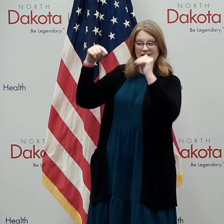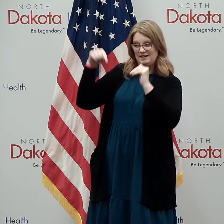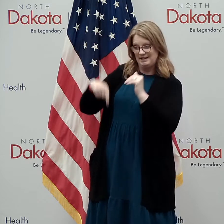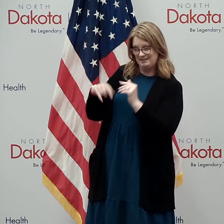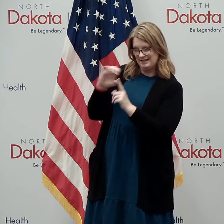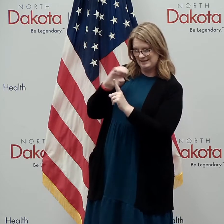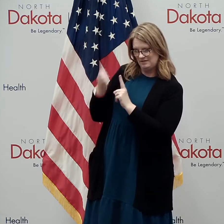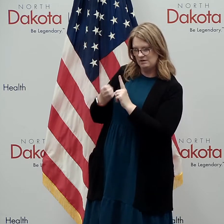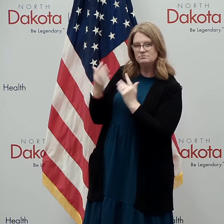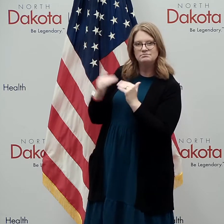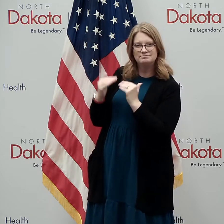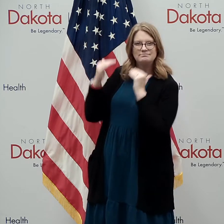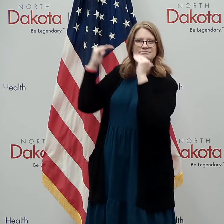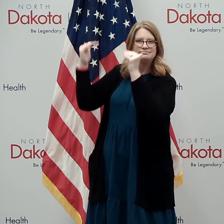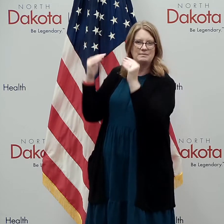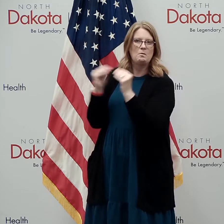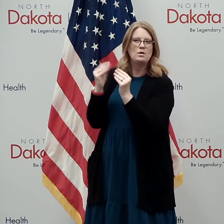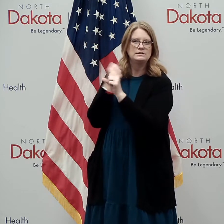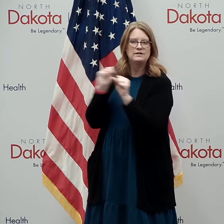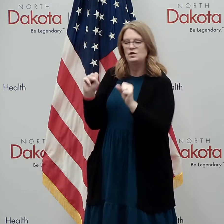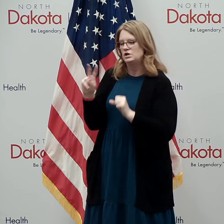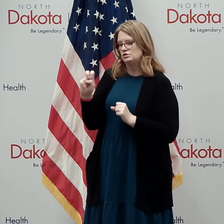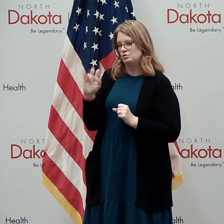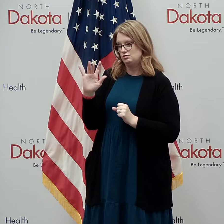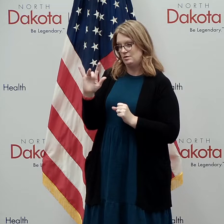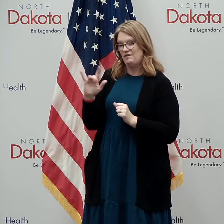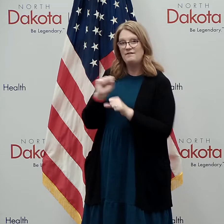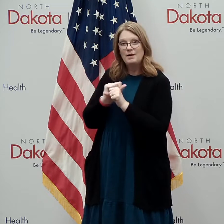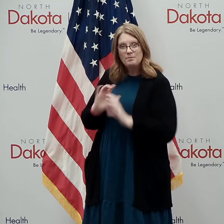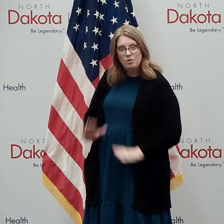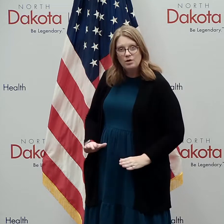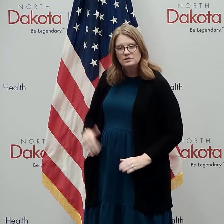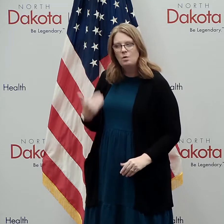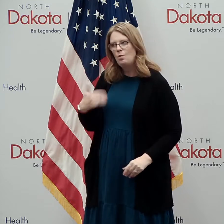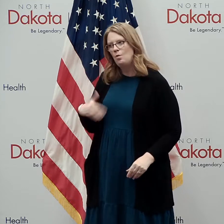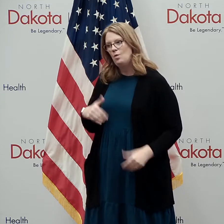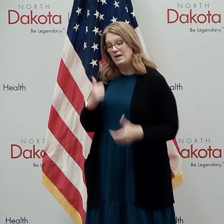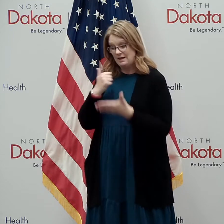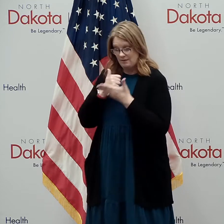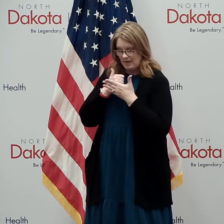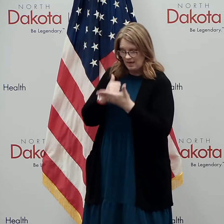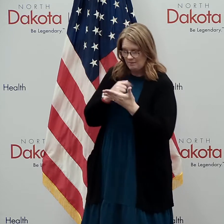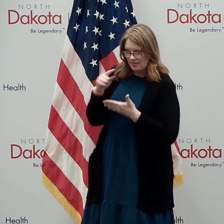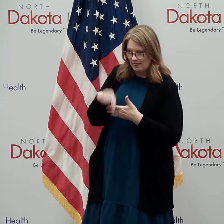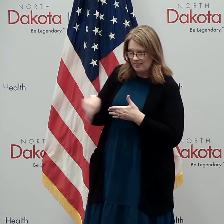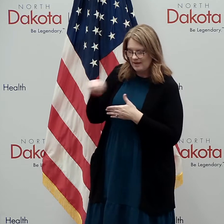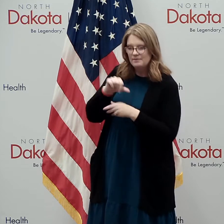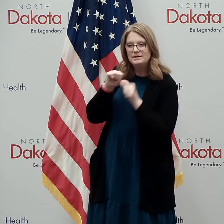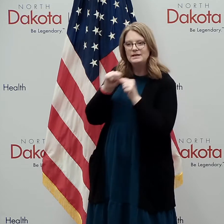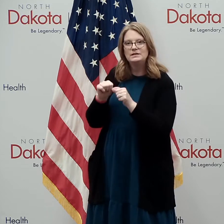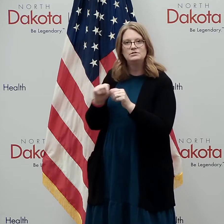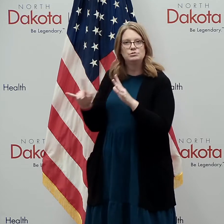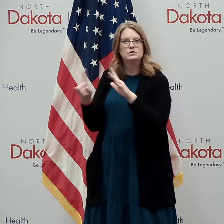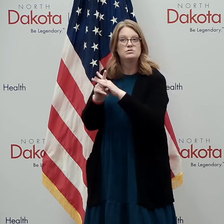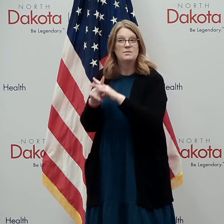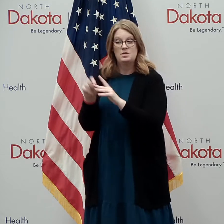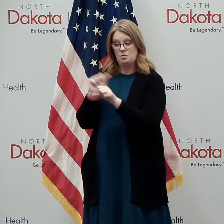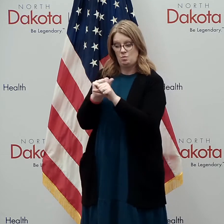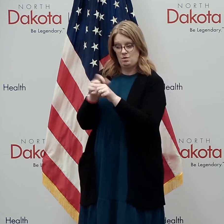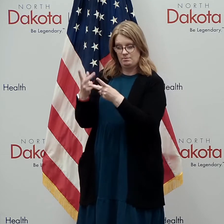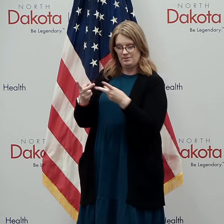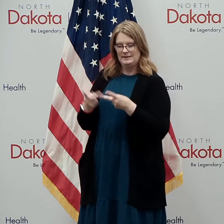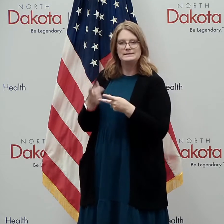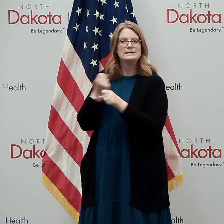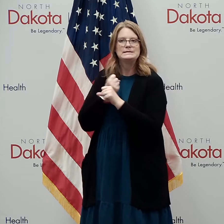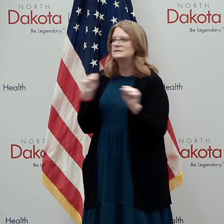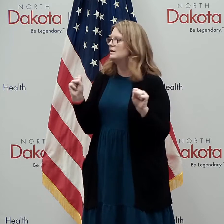for our 225 employees. These advancements will help our employees continue coming to a safe workplace and